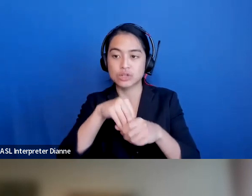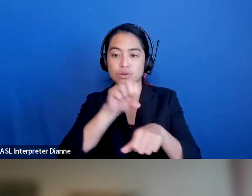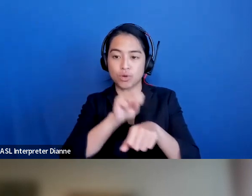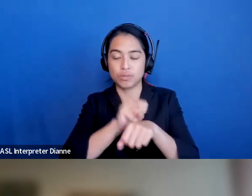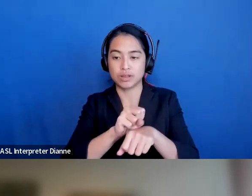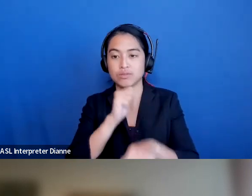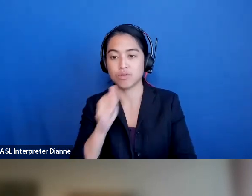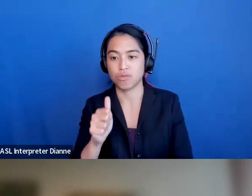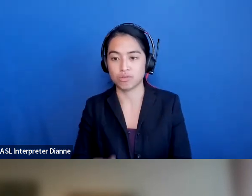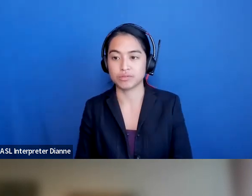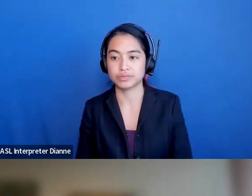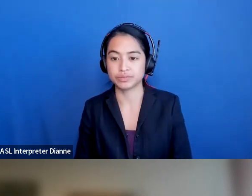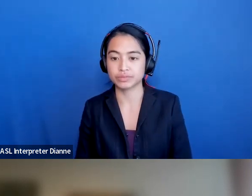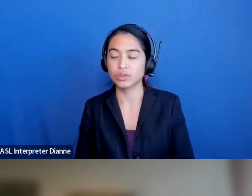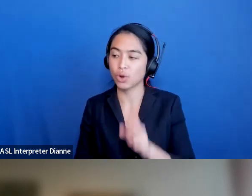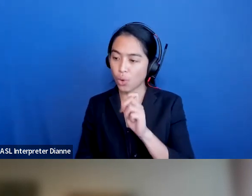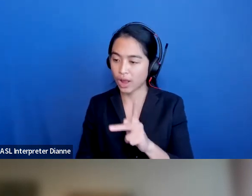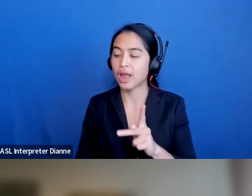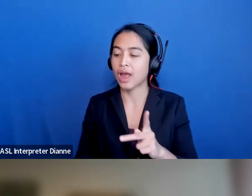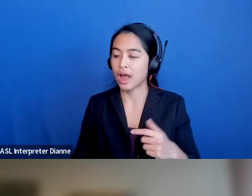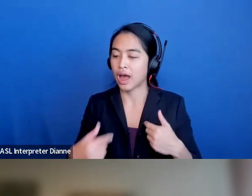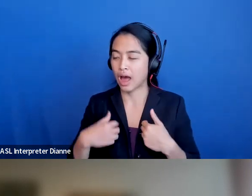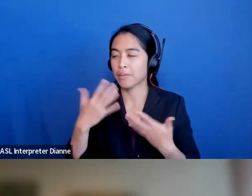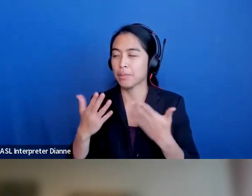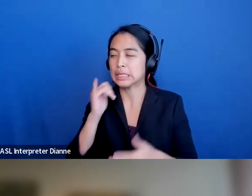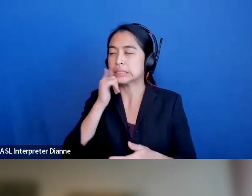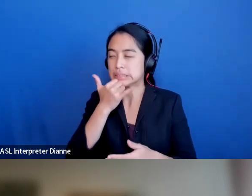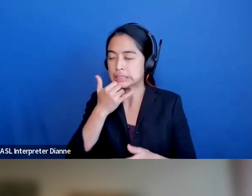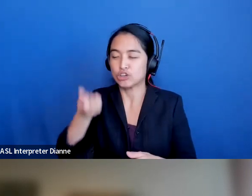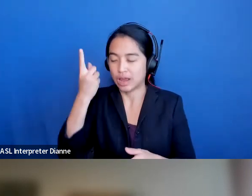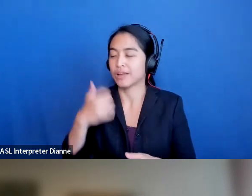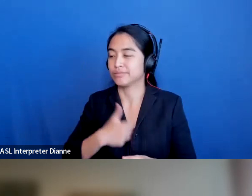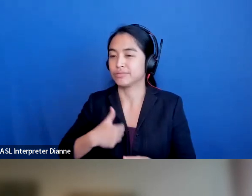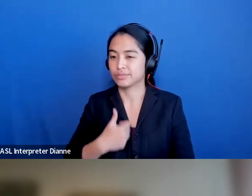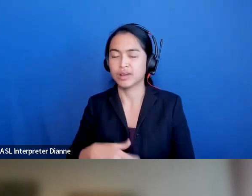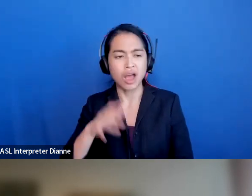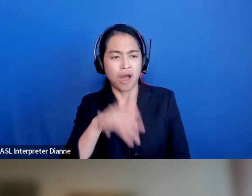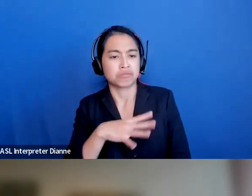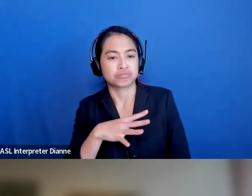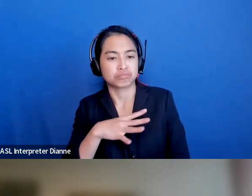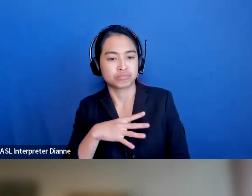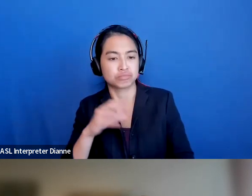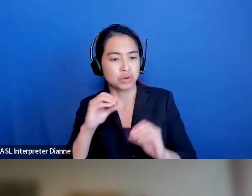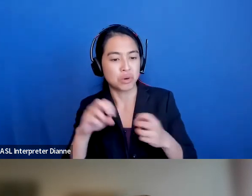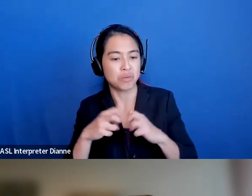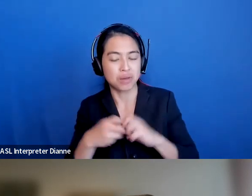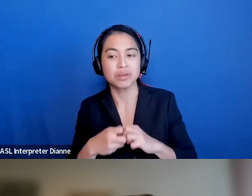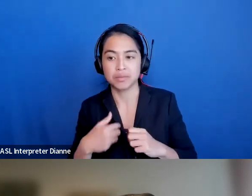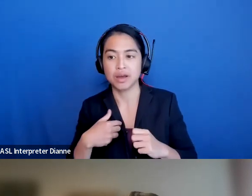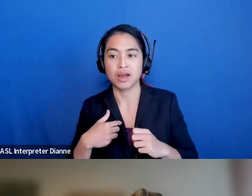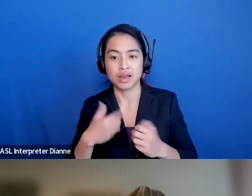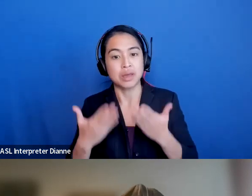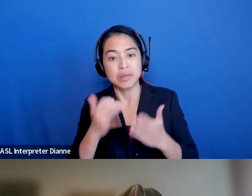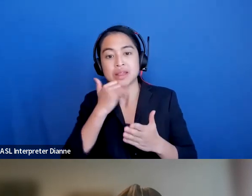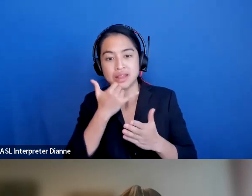employment. Okay. Well, then I must have misheard. I apologize. Yeah, no problem. I may